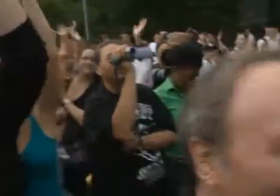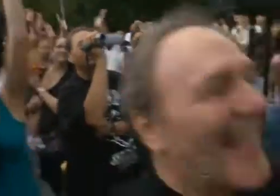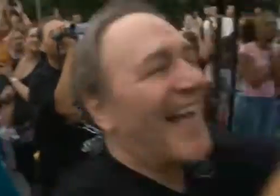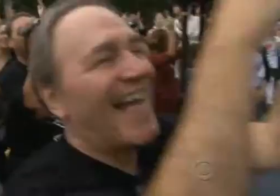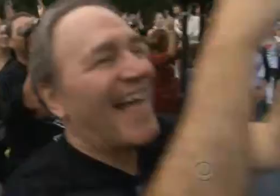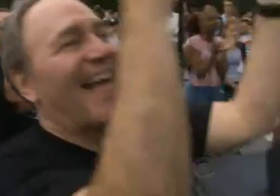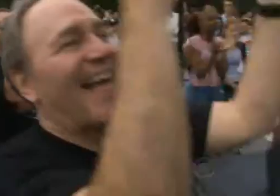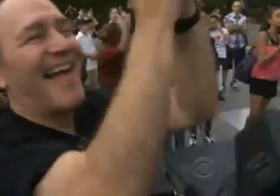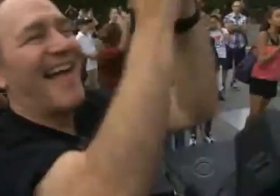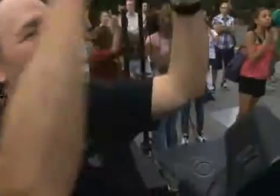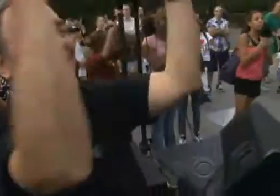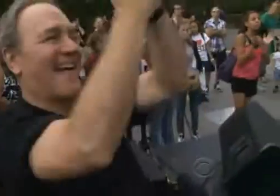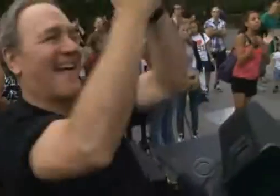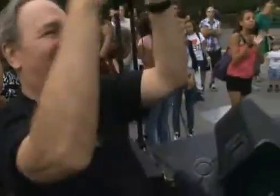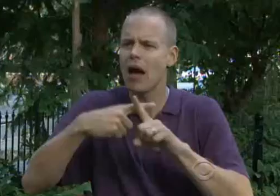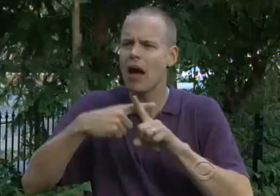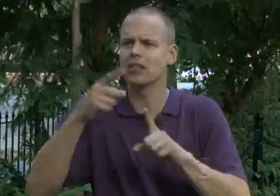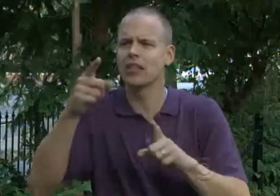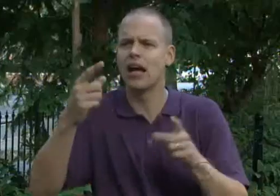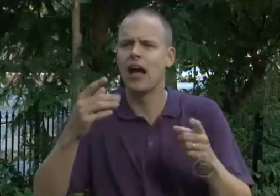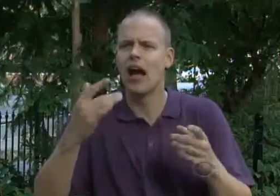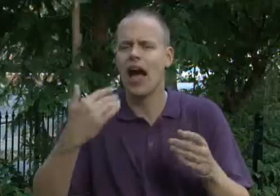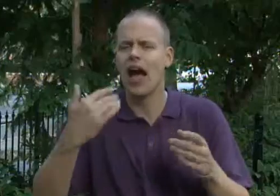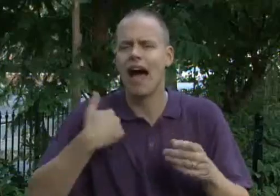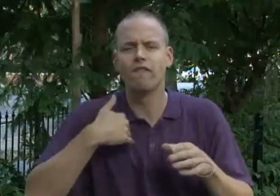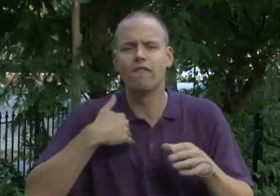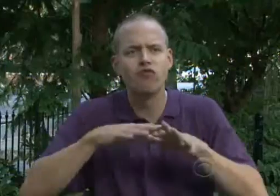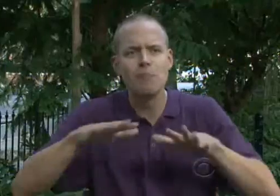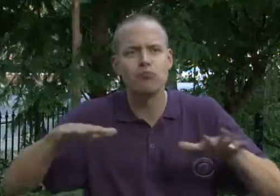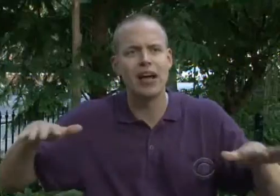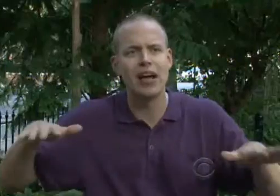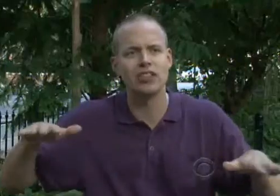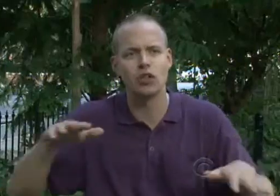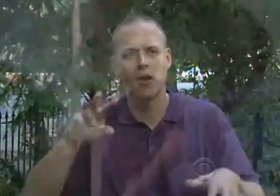earplugs, and you'll feel it. You'll then notice that you feel it in your body.